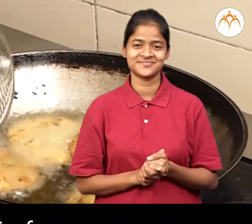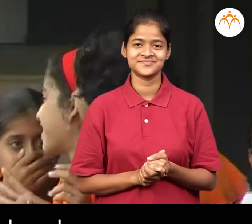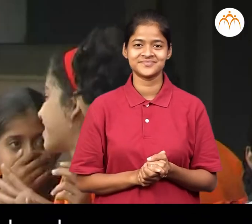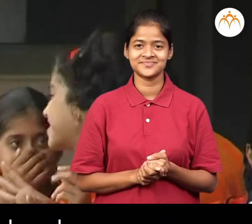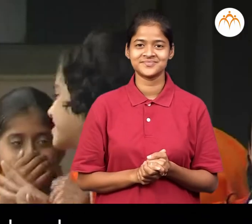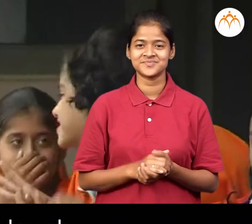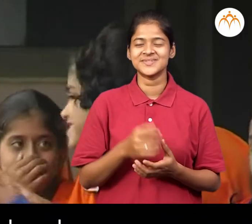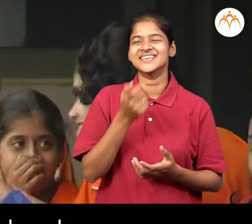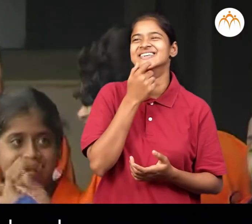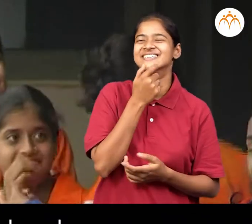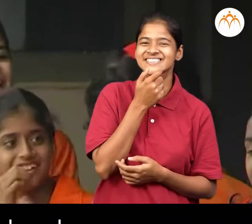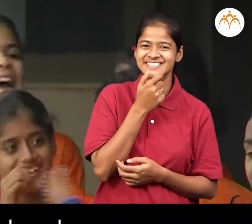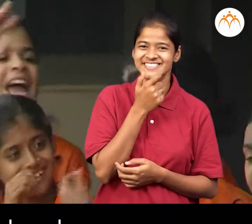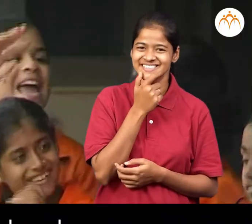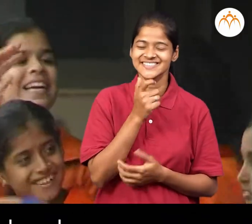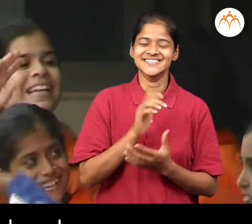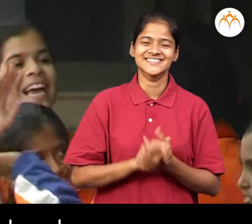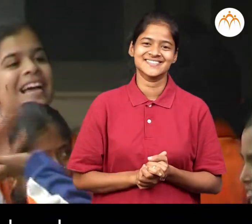To laugh